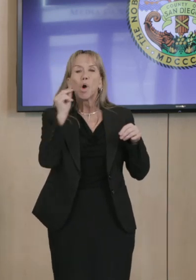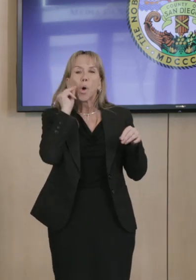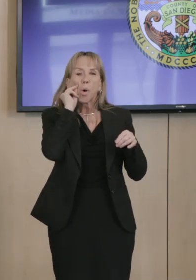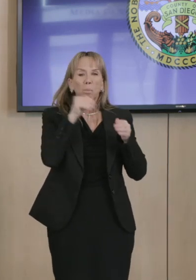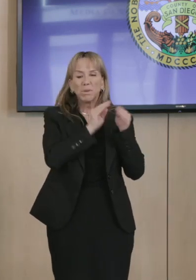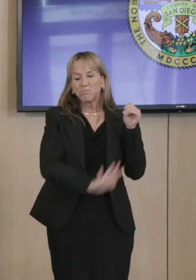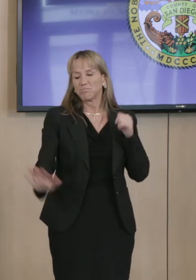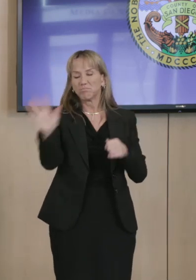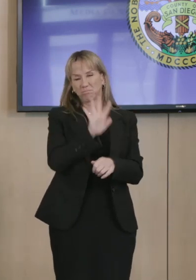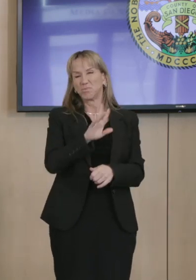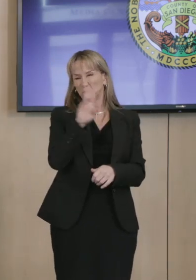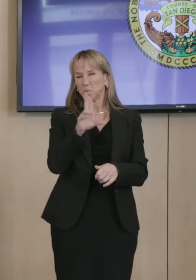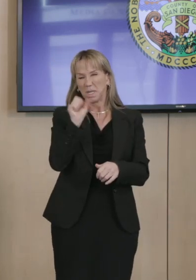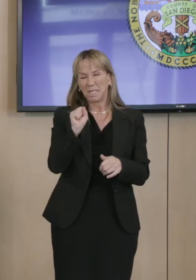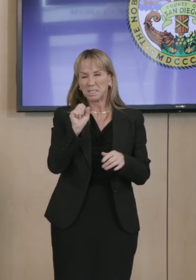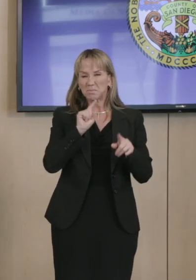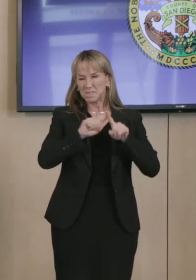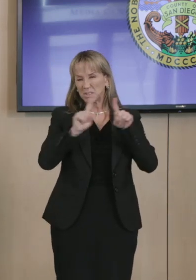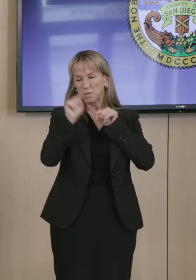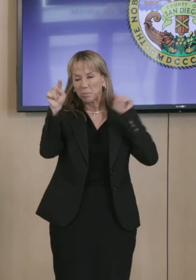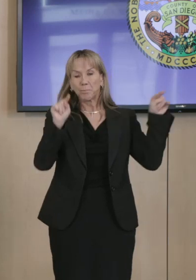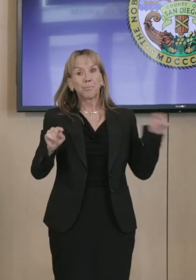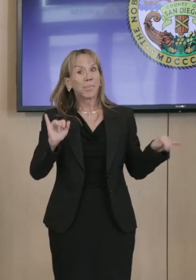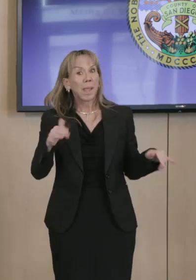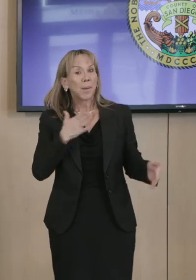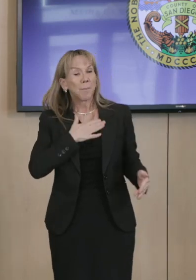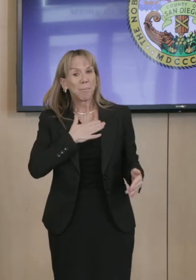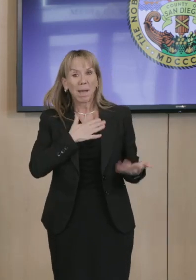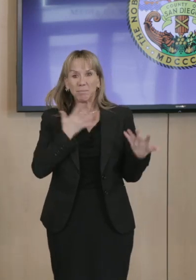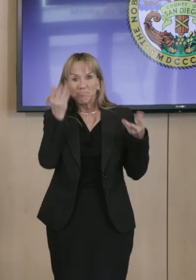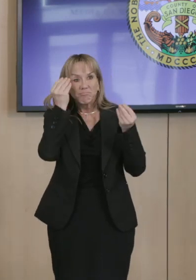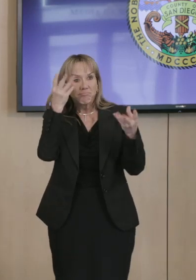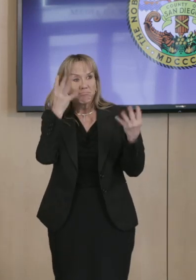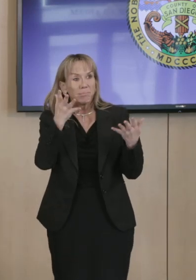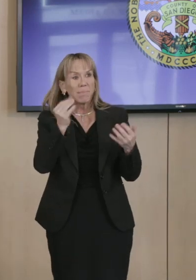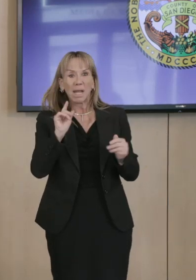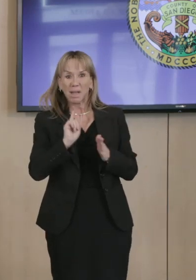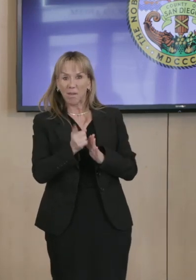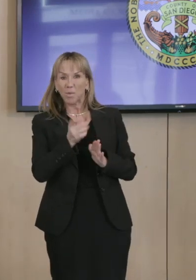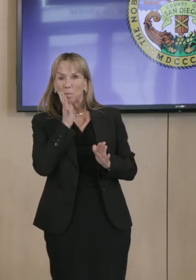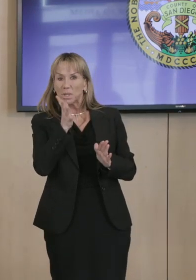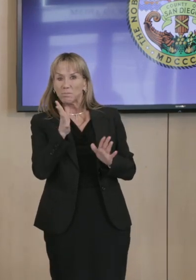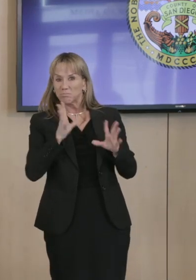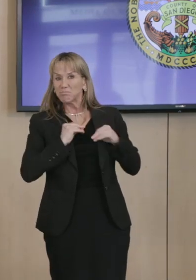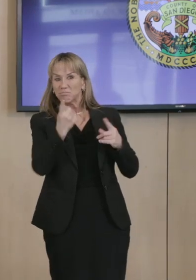country. Those are my specific updates, and I'll be ready for questions at a later time.